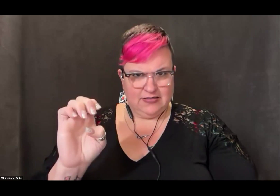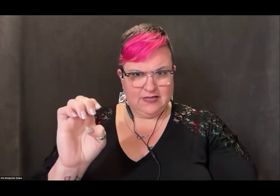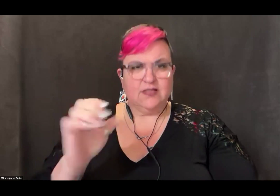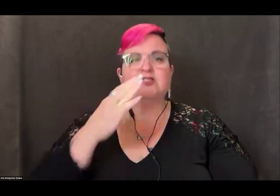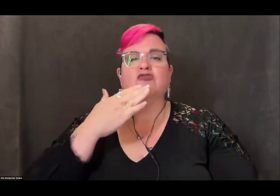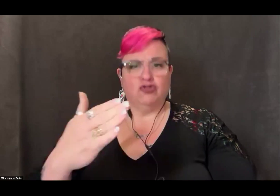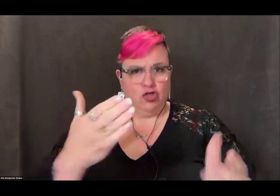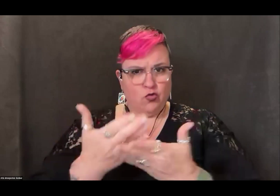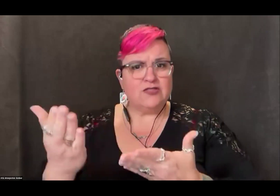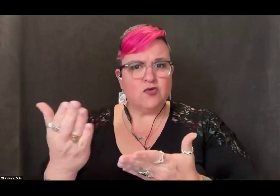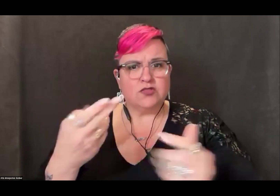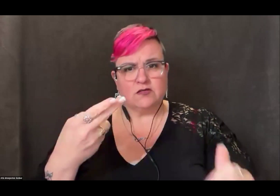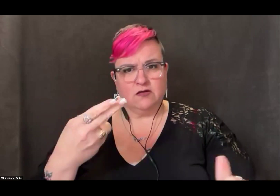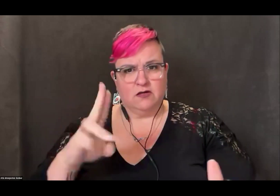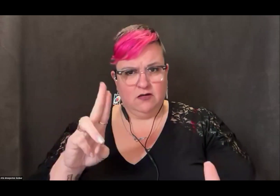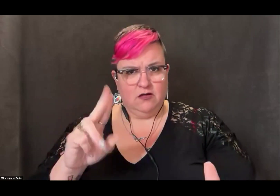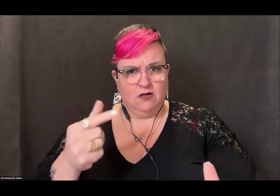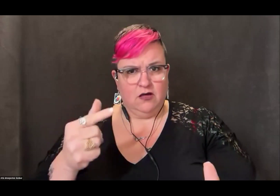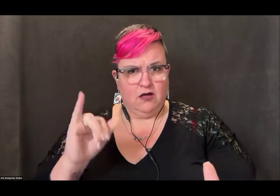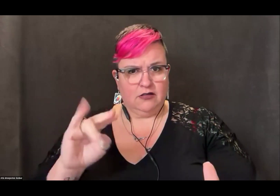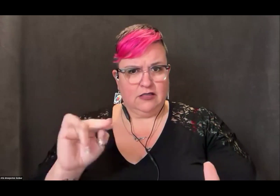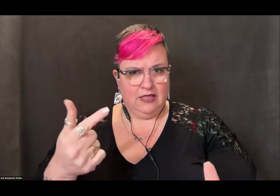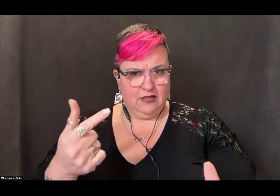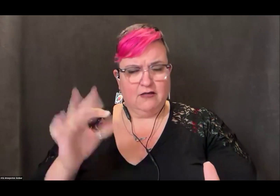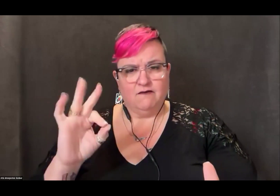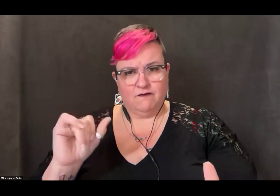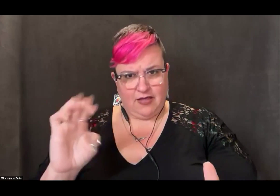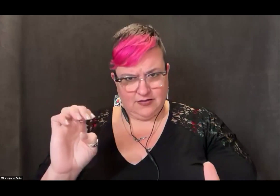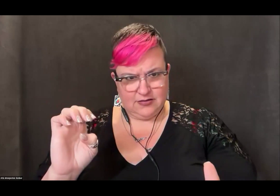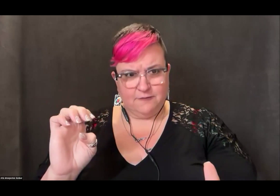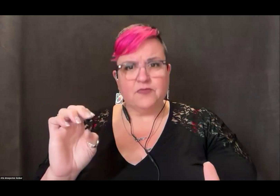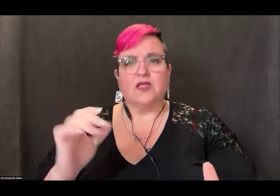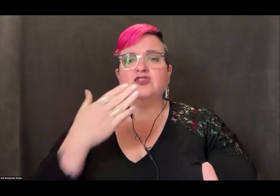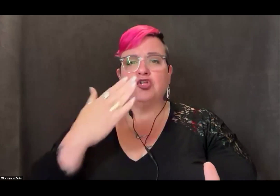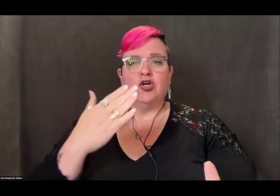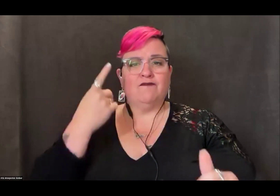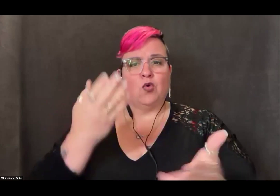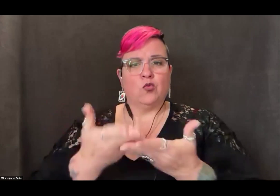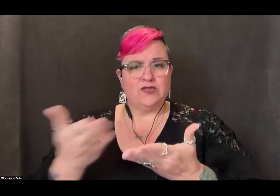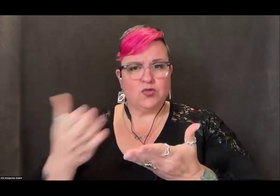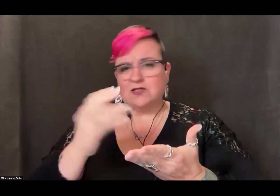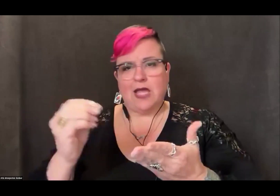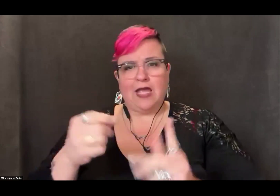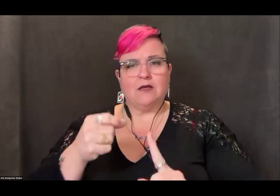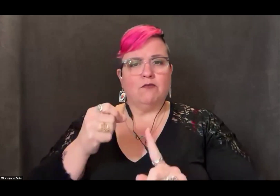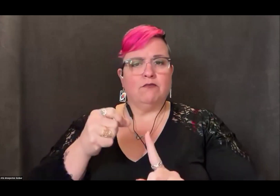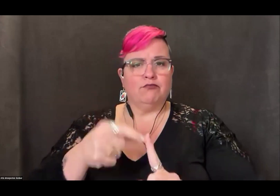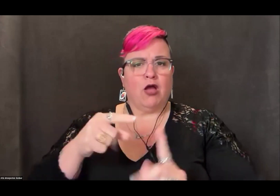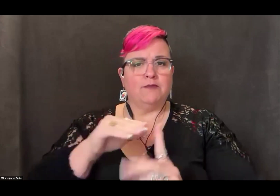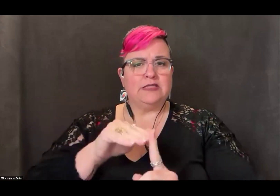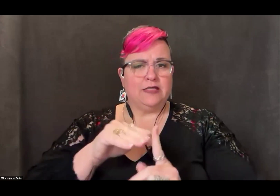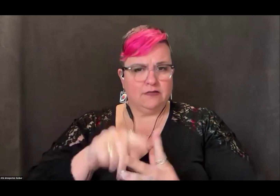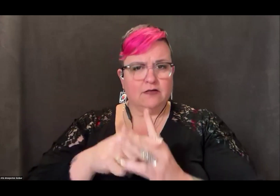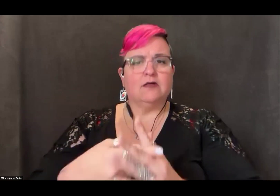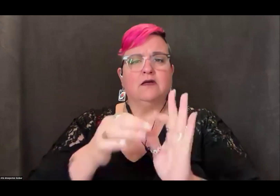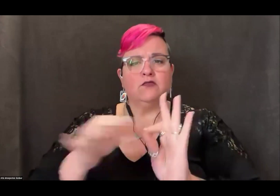use Hugging Face a lot if you want to learn and get resources of prompting. And it teaches you